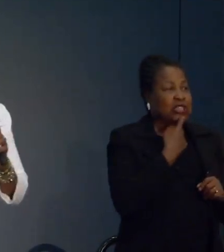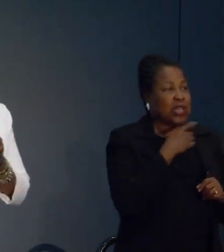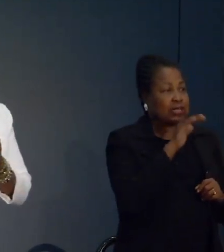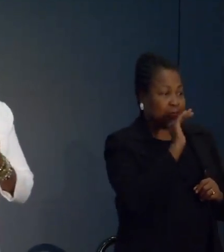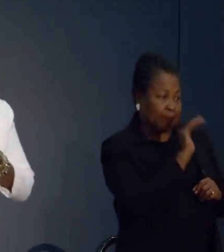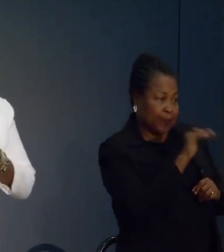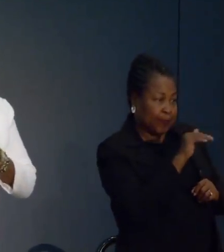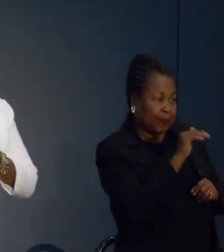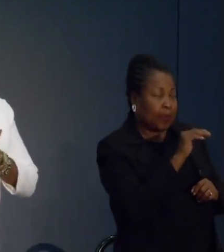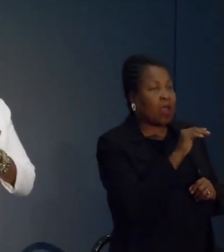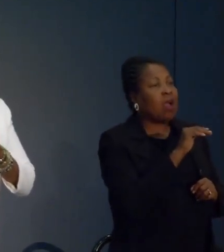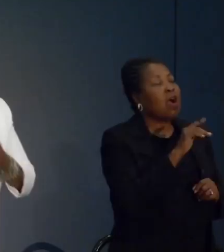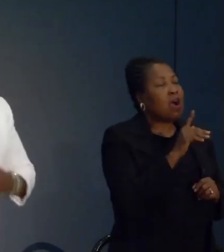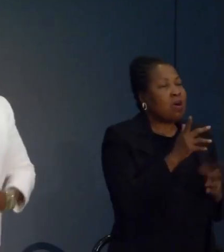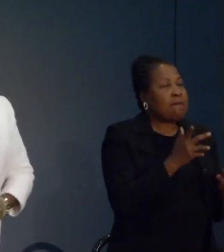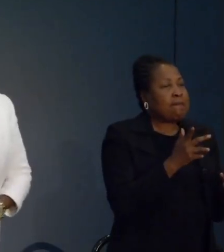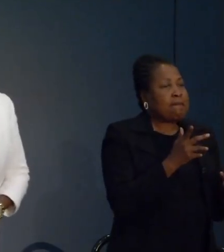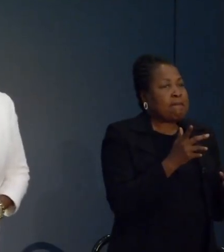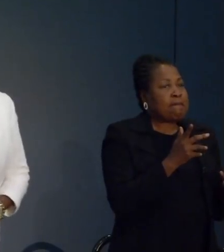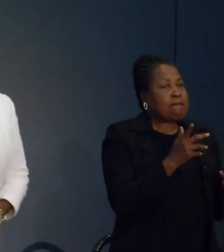Miss Vanzant,